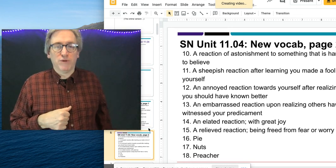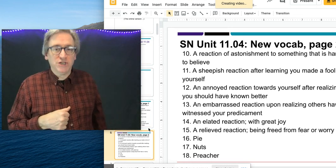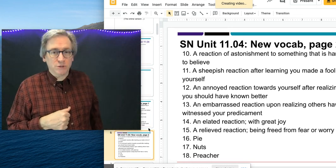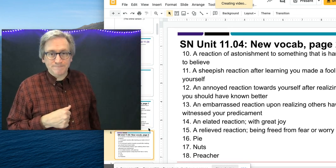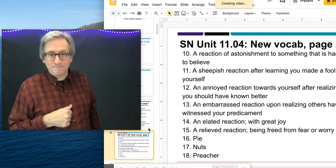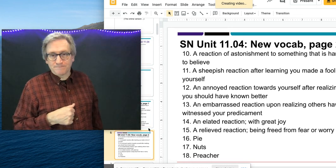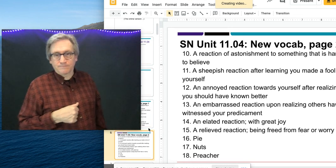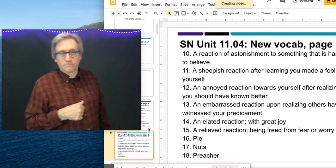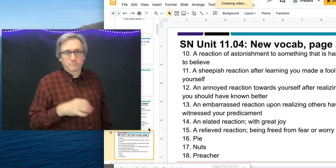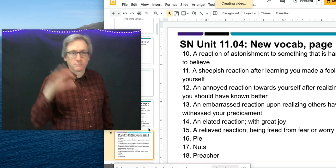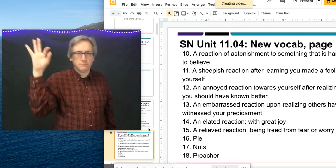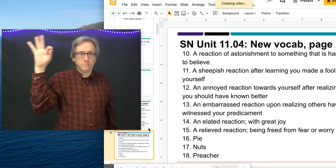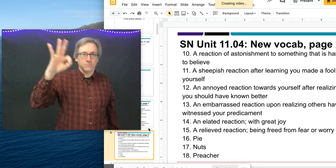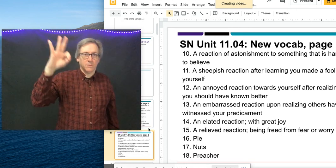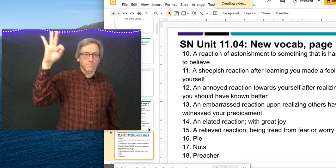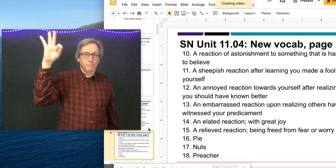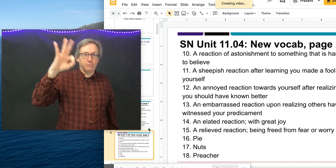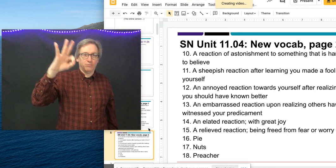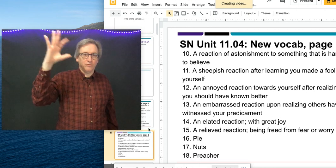Preacher.